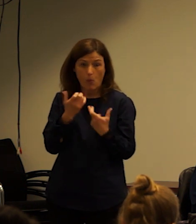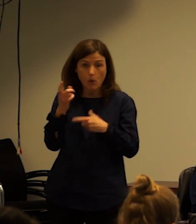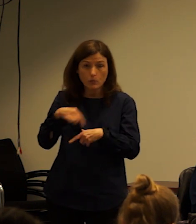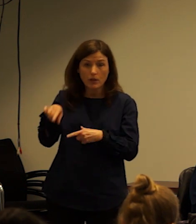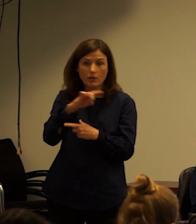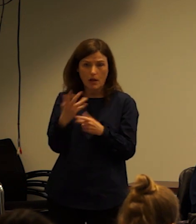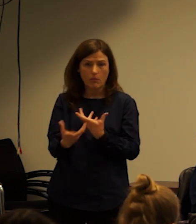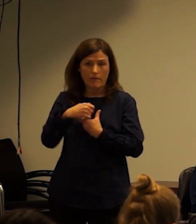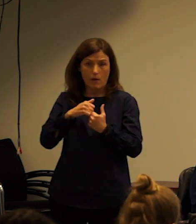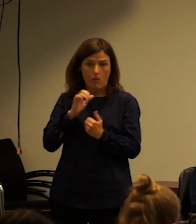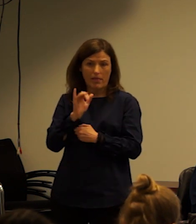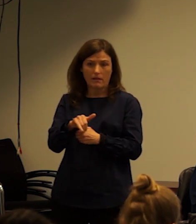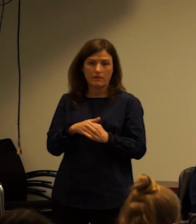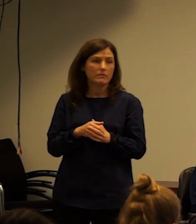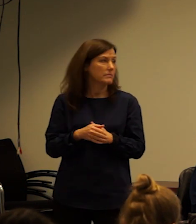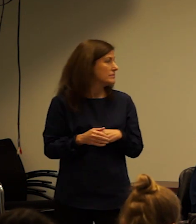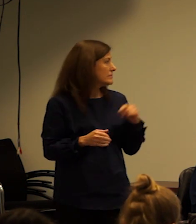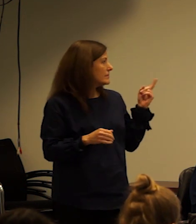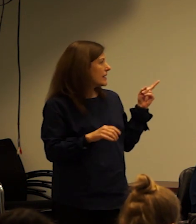to have. Yeah.